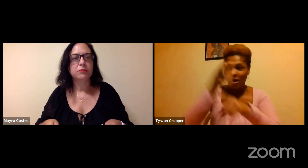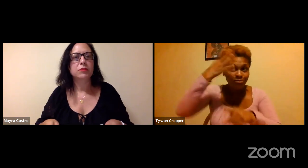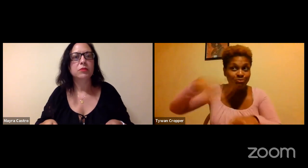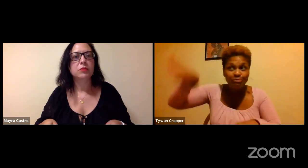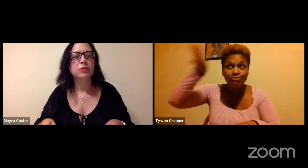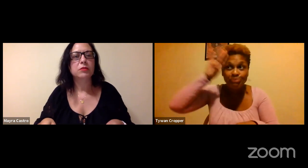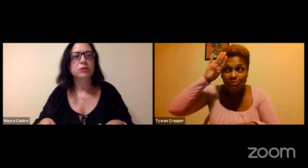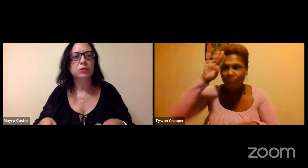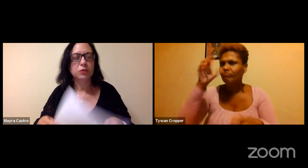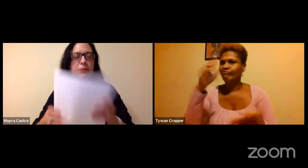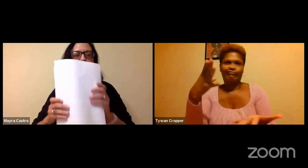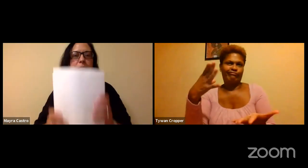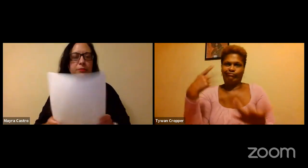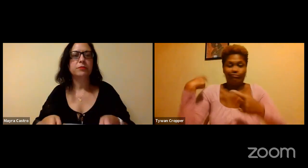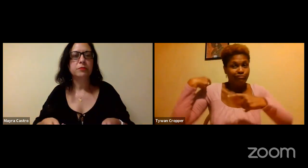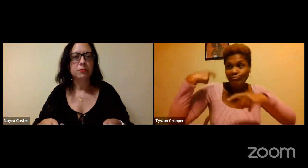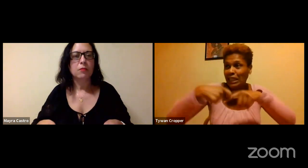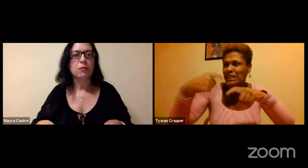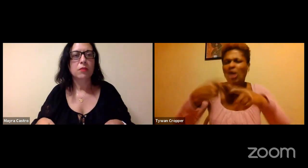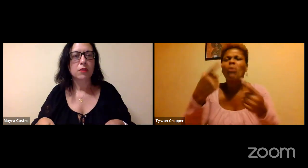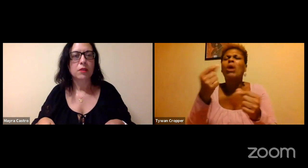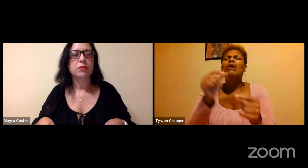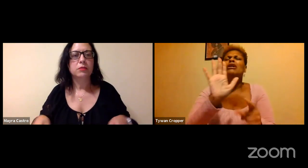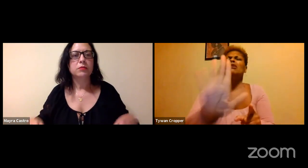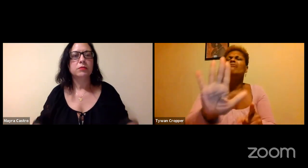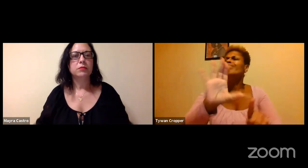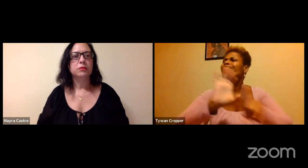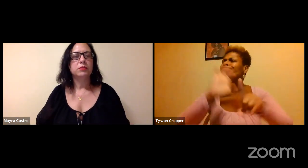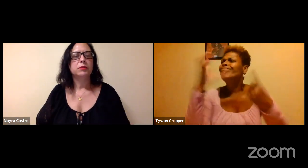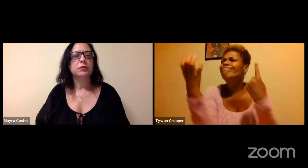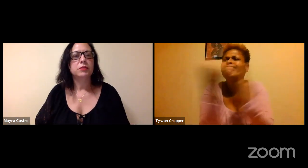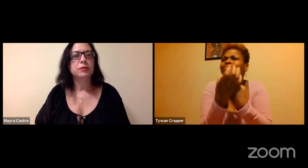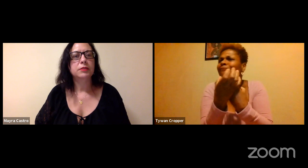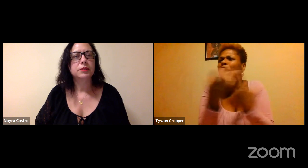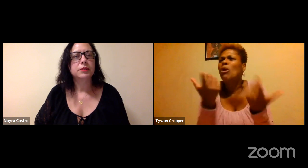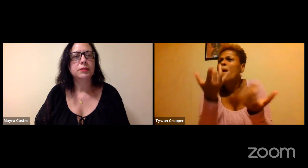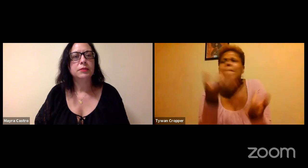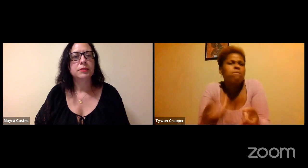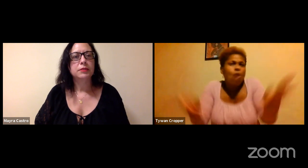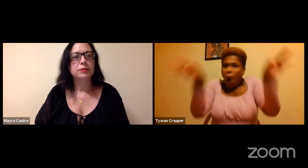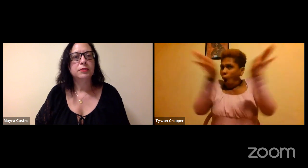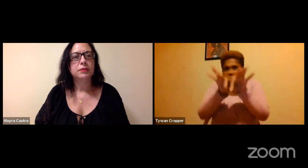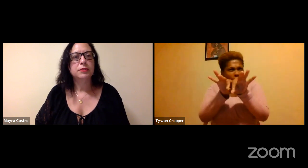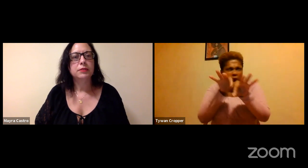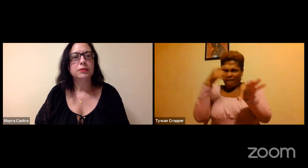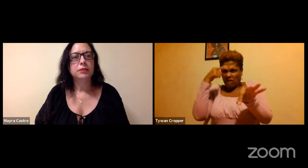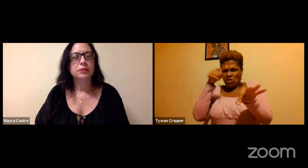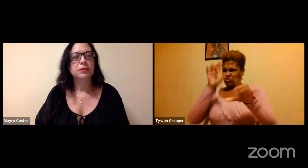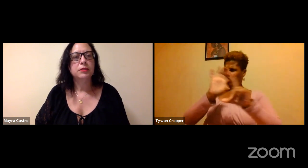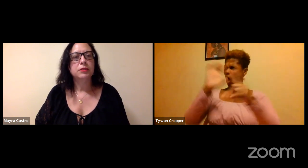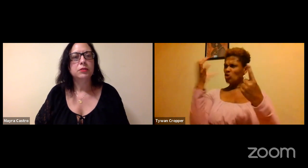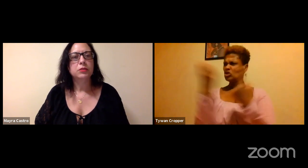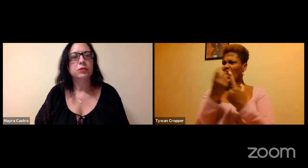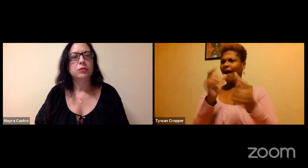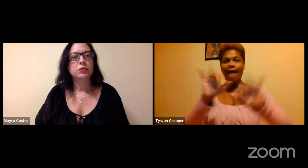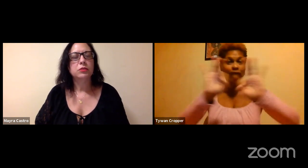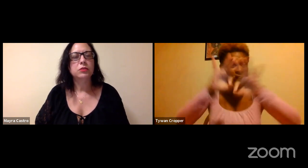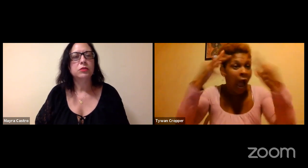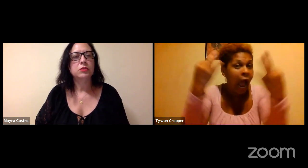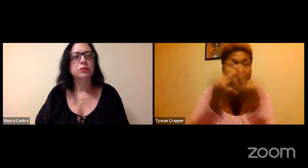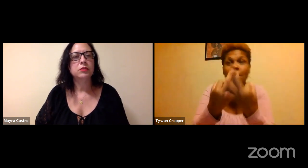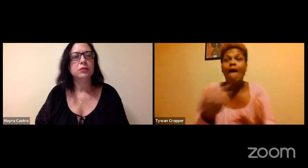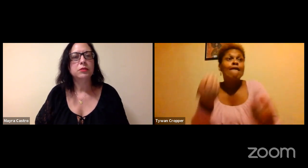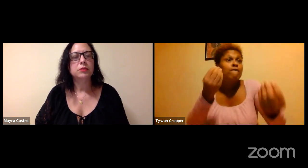Now, I would like to know about the Cuban and Hispanic culture. You know,